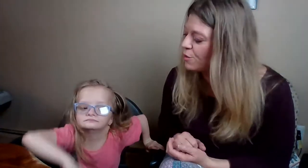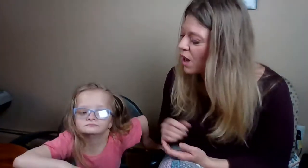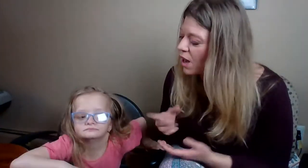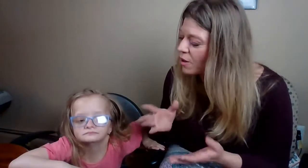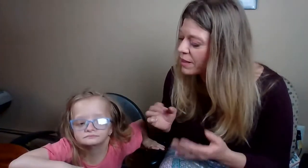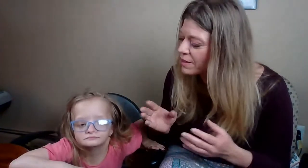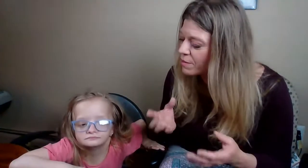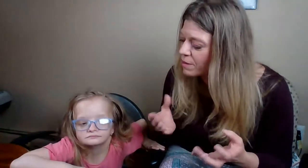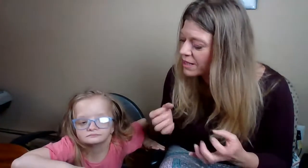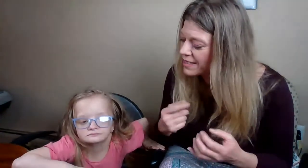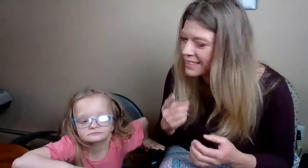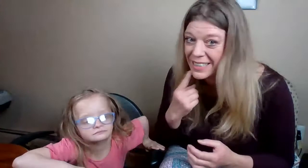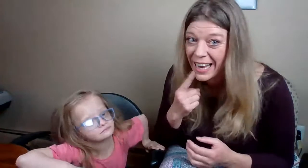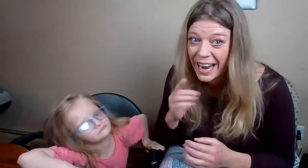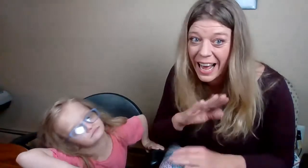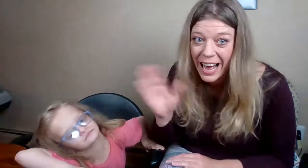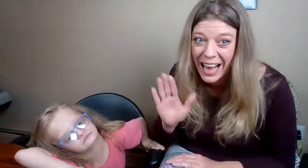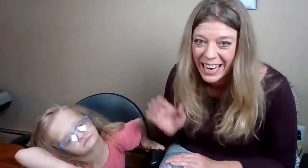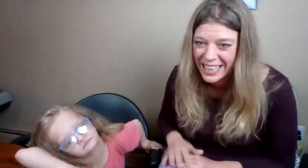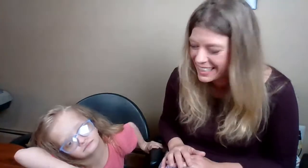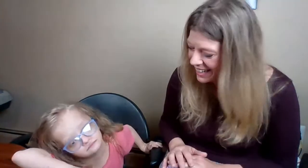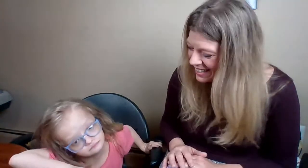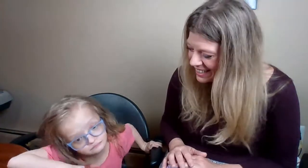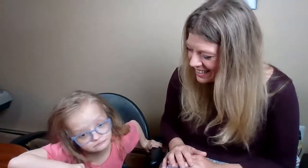You always want to say hi.